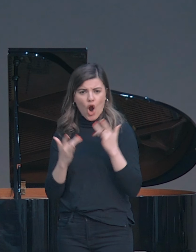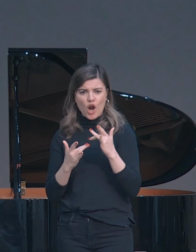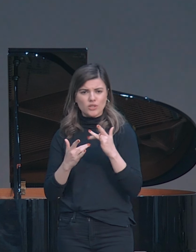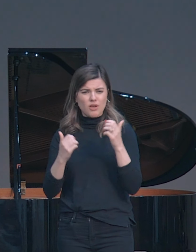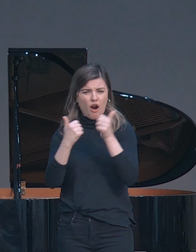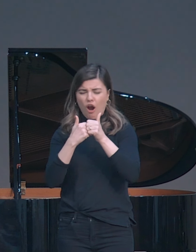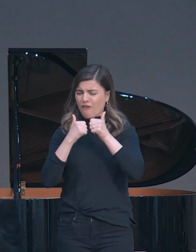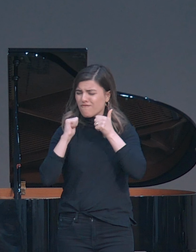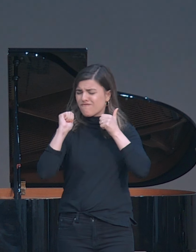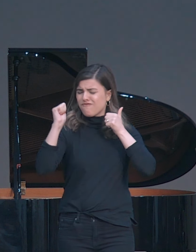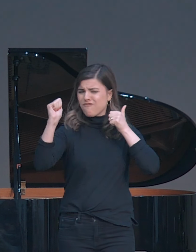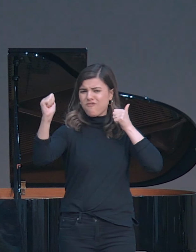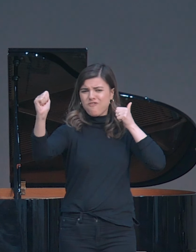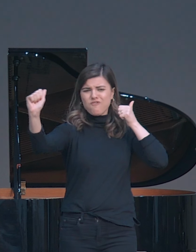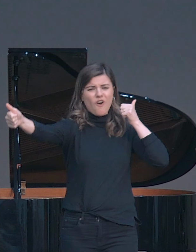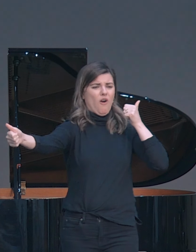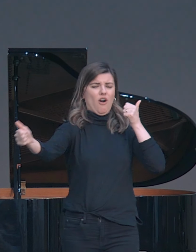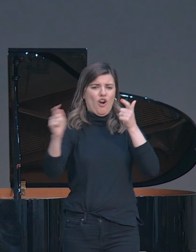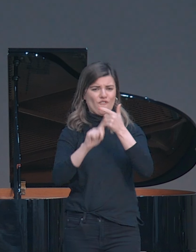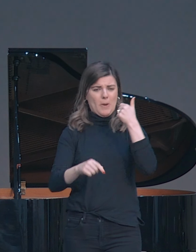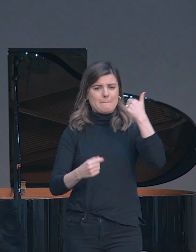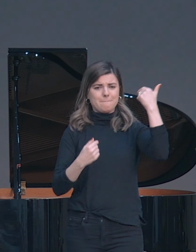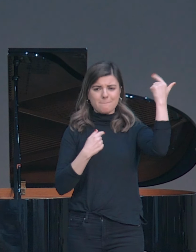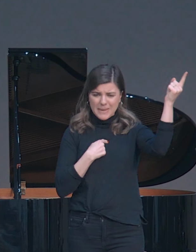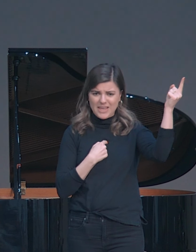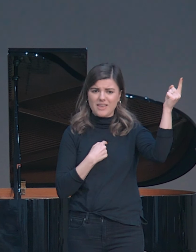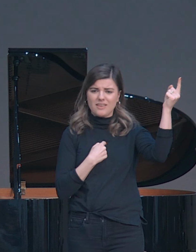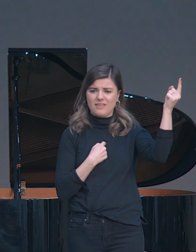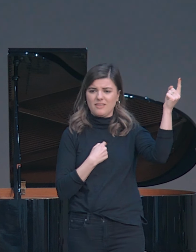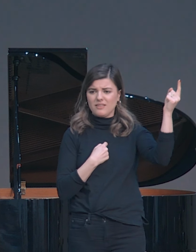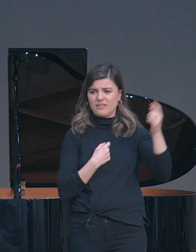are far from me.